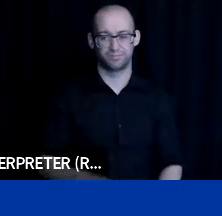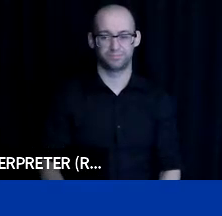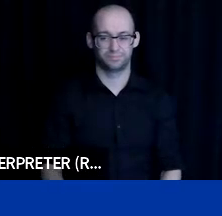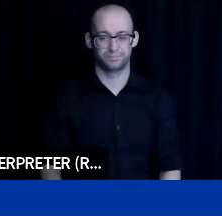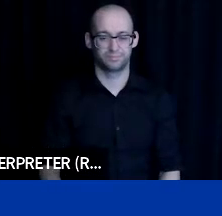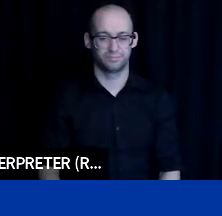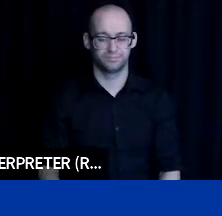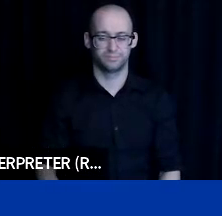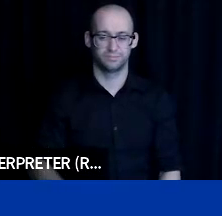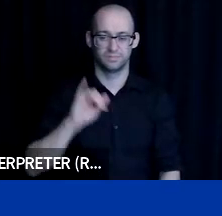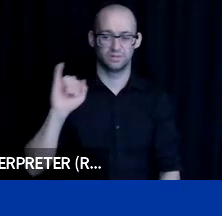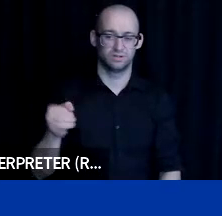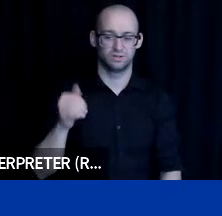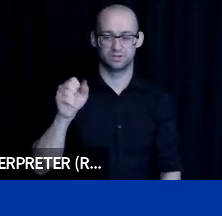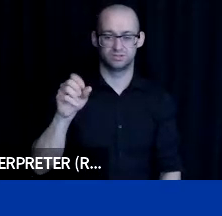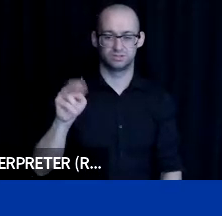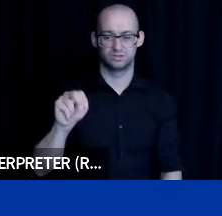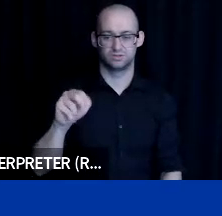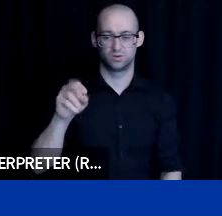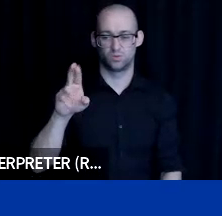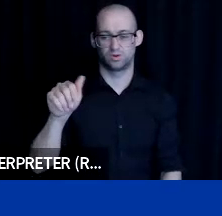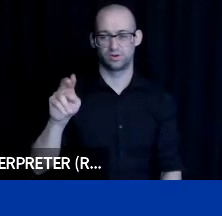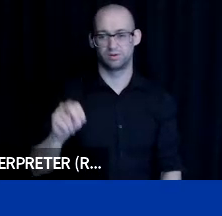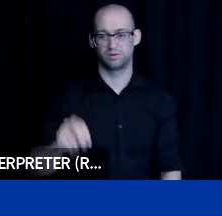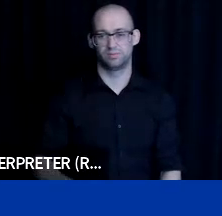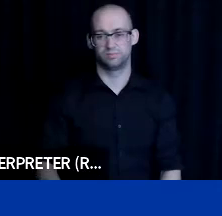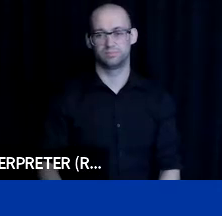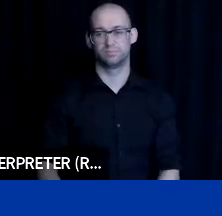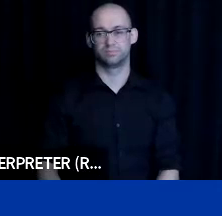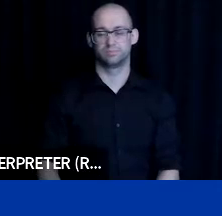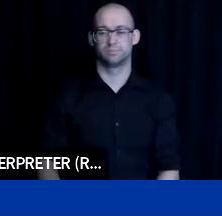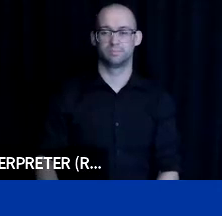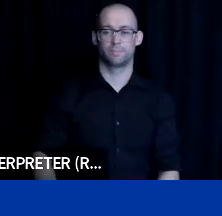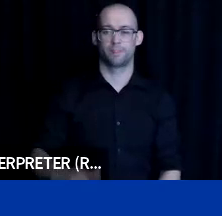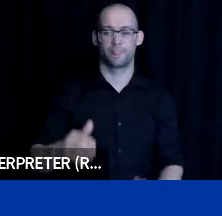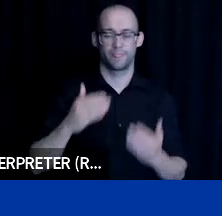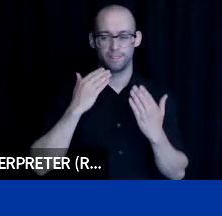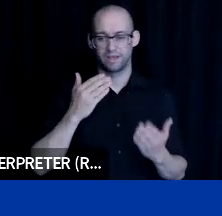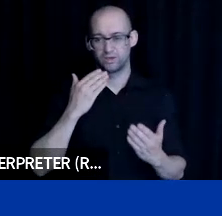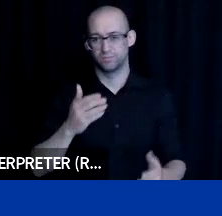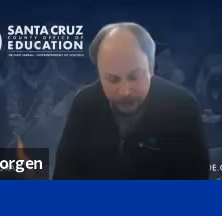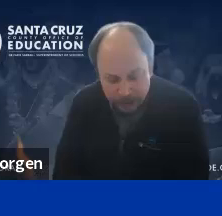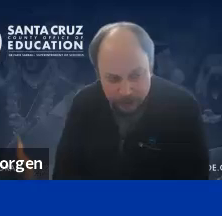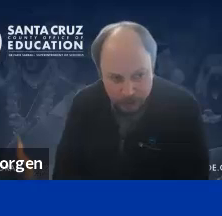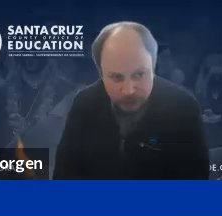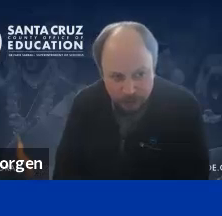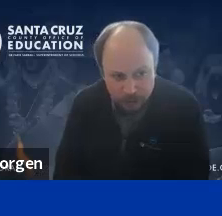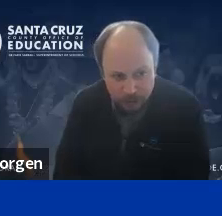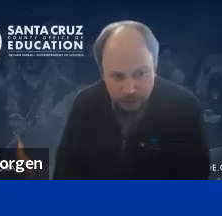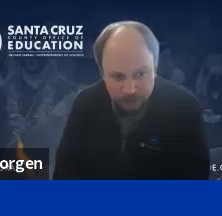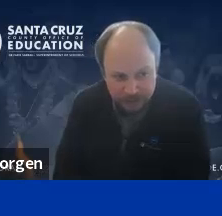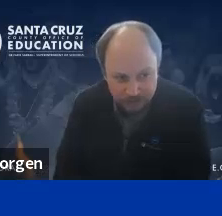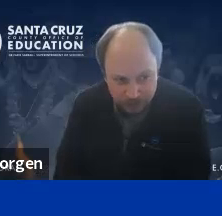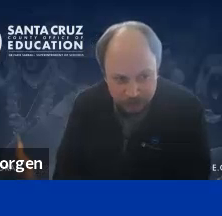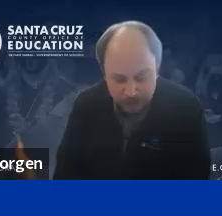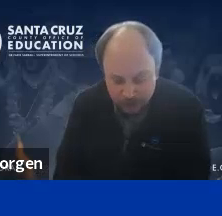Jason Horgan. Thank you. So just a couple answers to the question around who